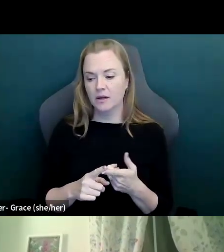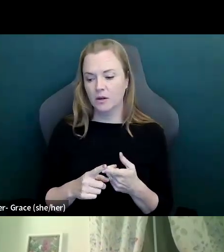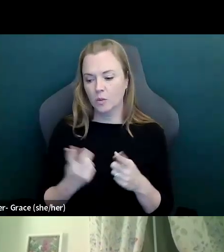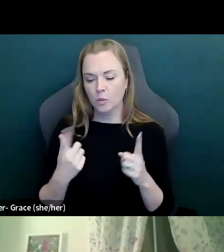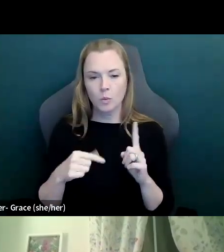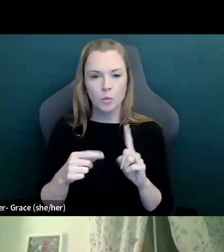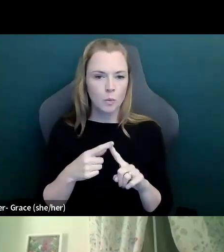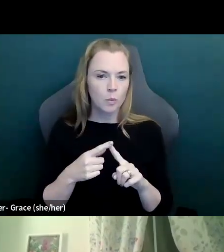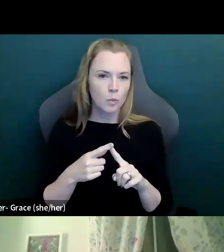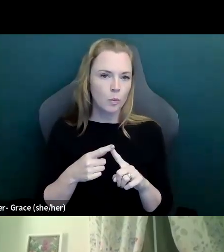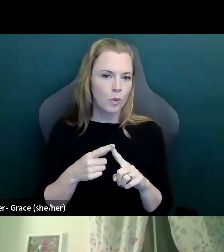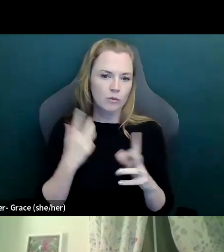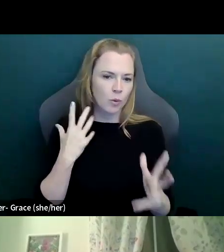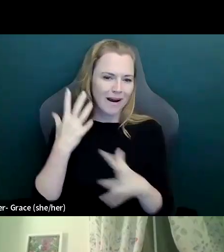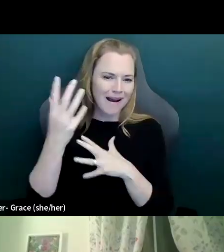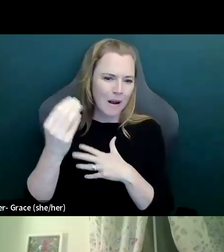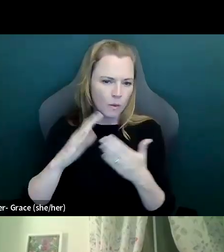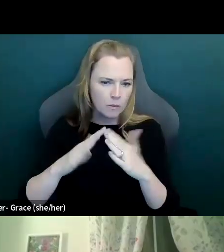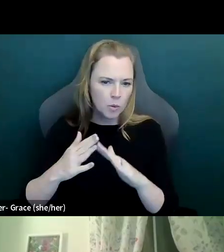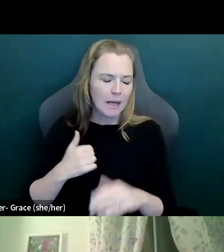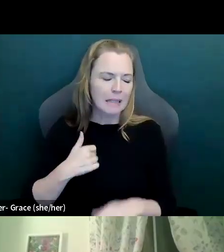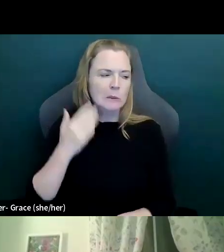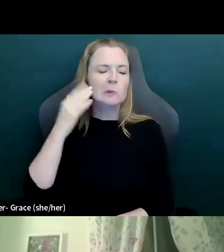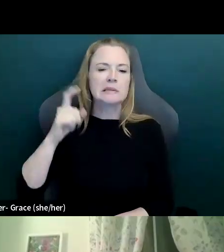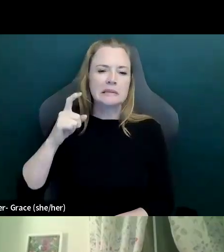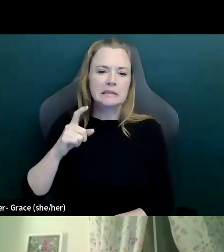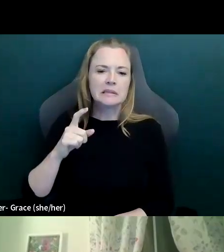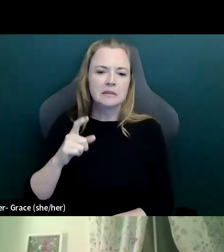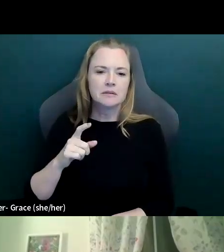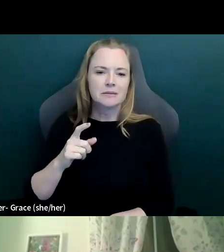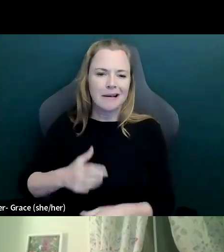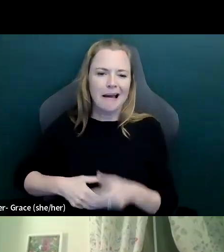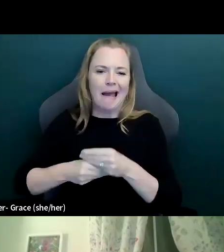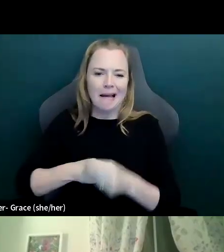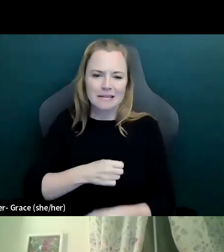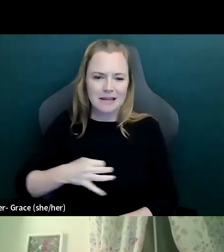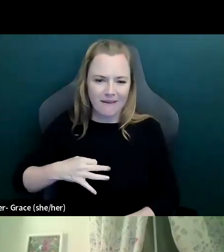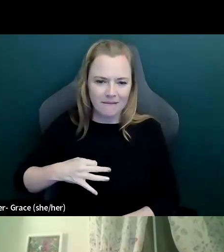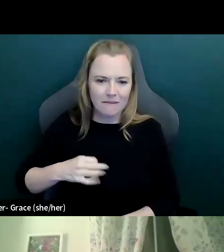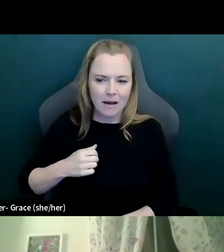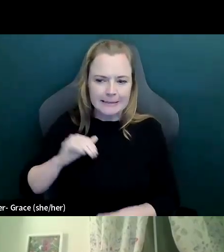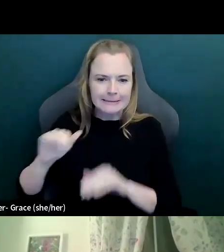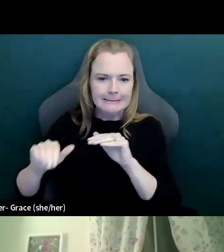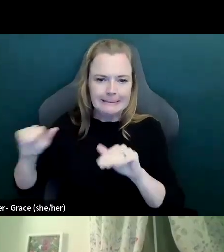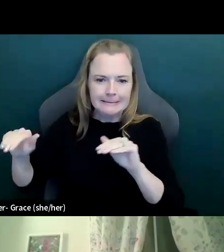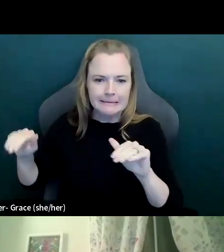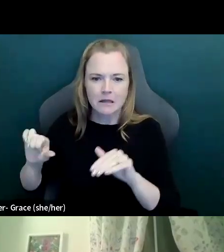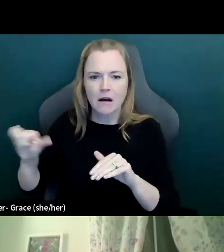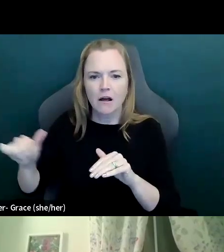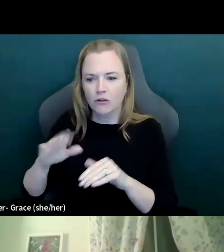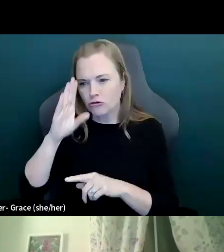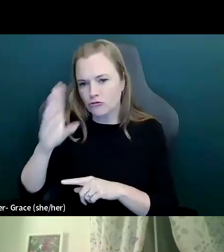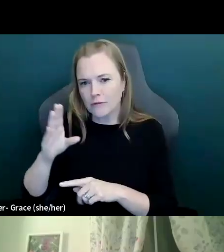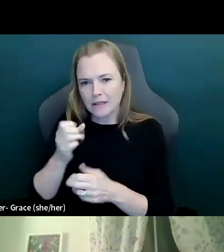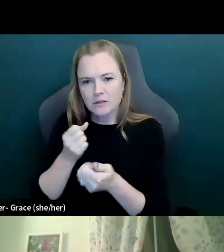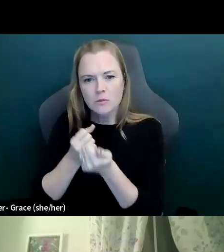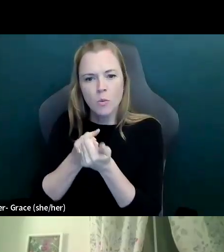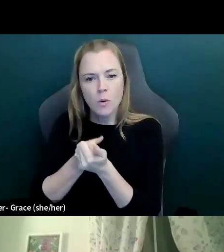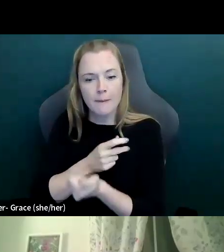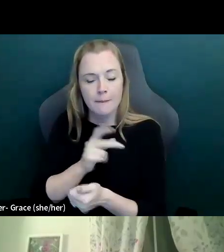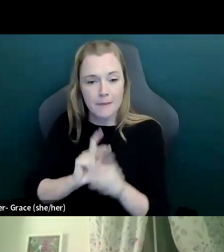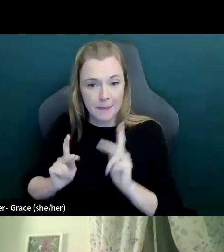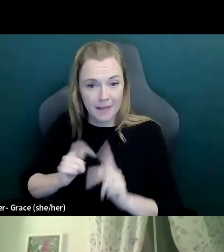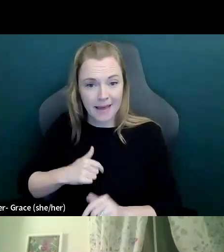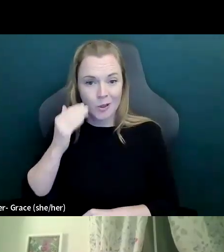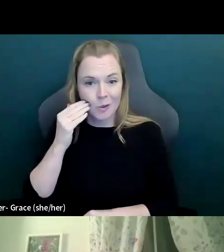the community, I knew I needed more staff, and I began to ask around to the other direct support personnel that I knew,